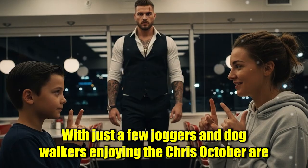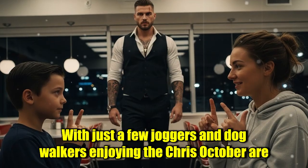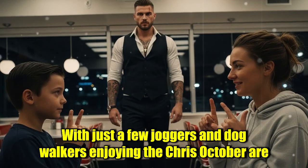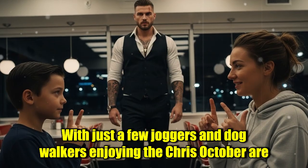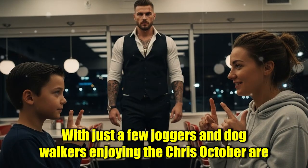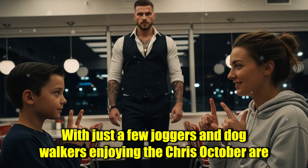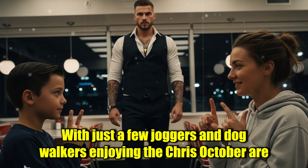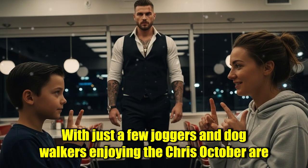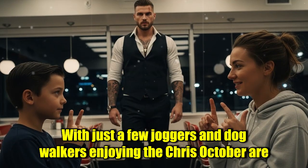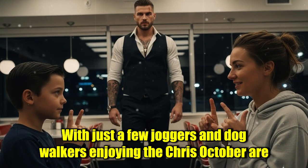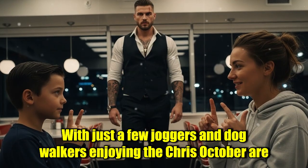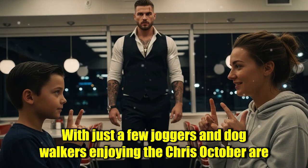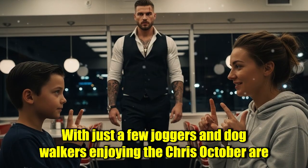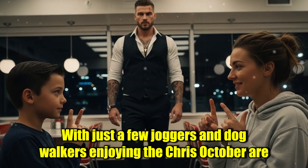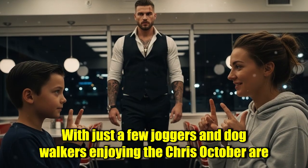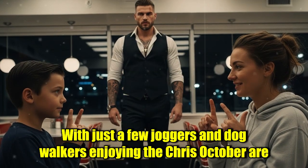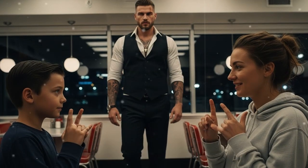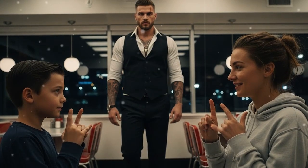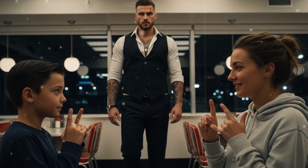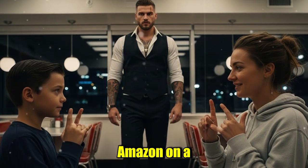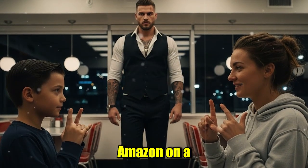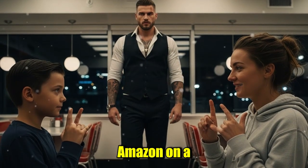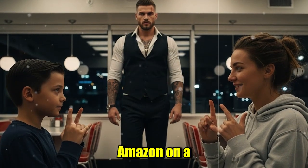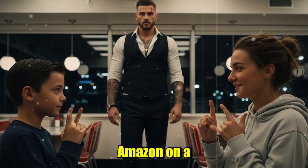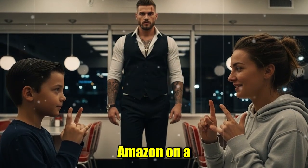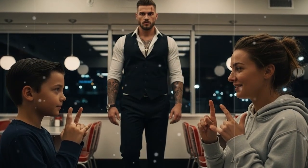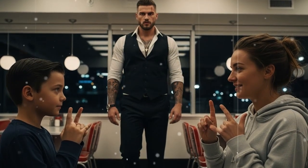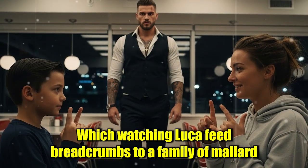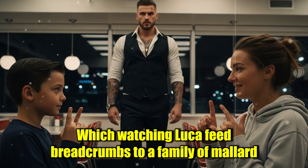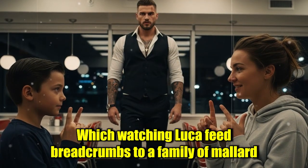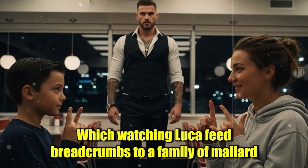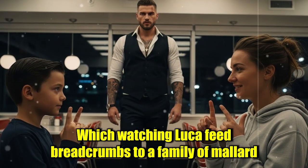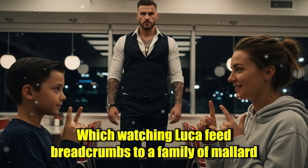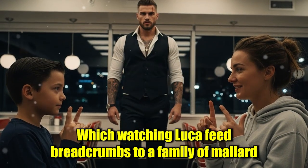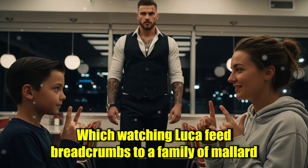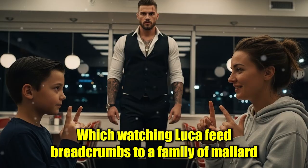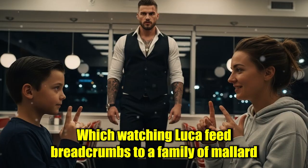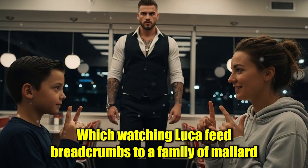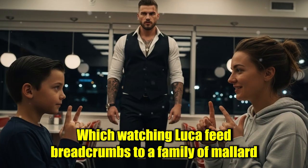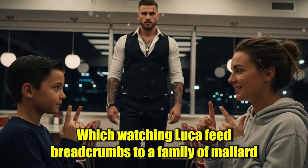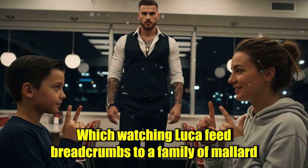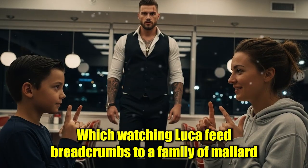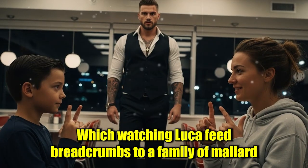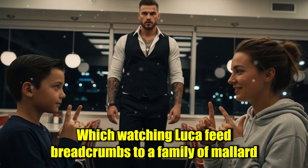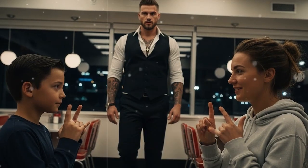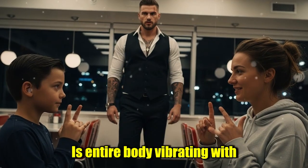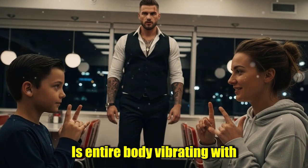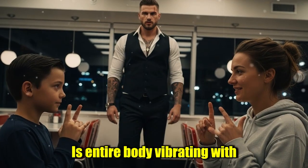dog walkers enjoying the crisp October air. Emma sat on a bench watching Luca feed breadcrumbs to a family of mallards, his